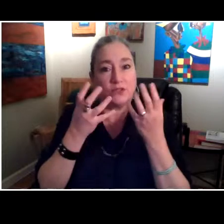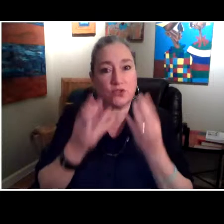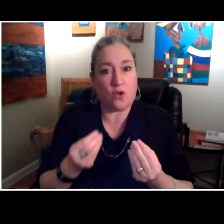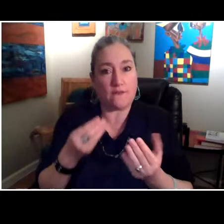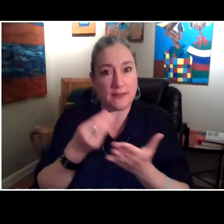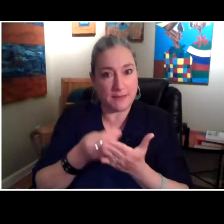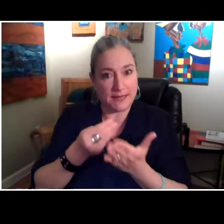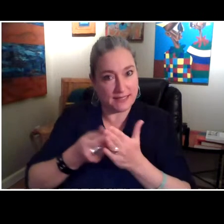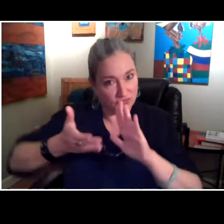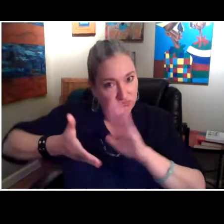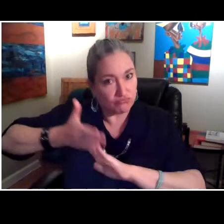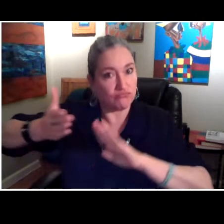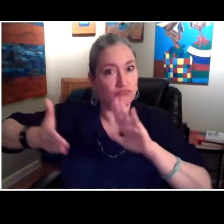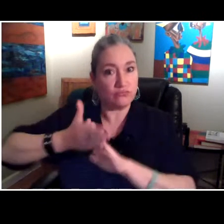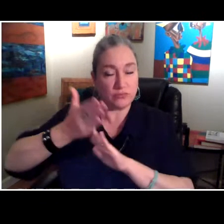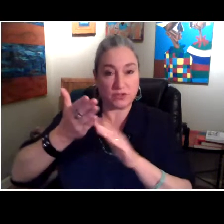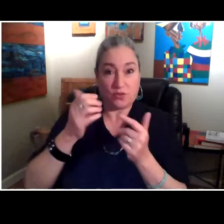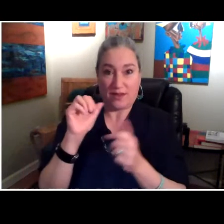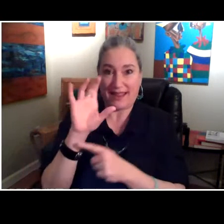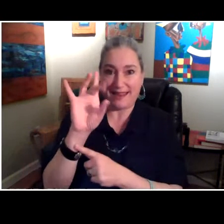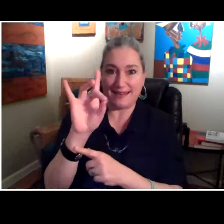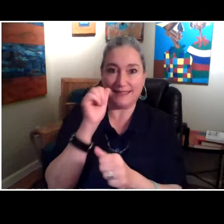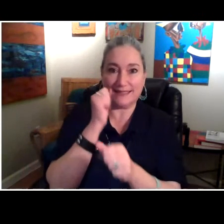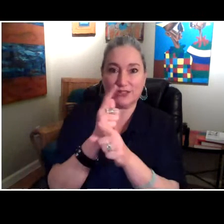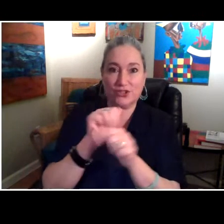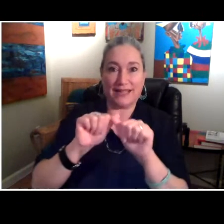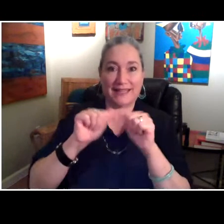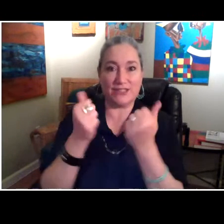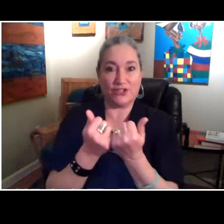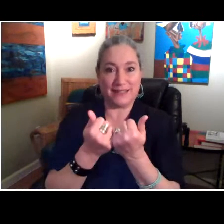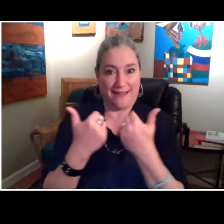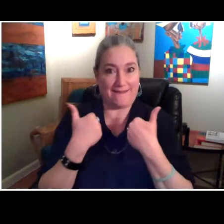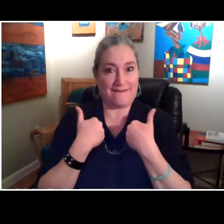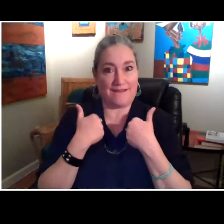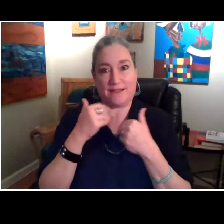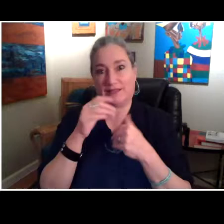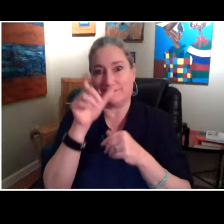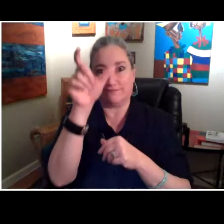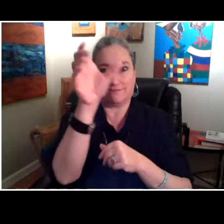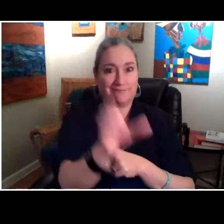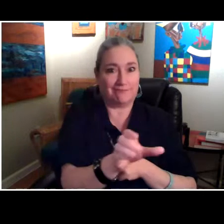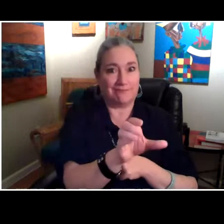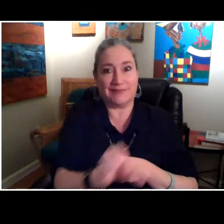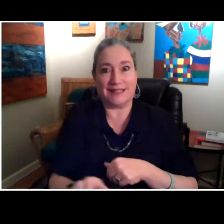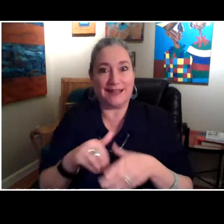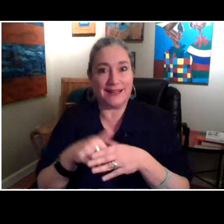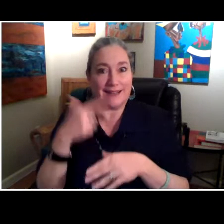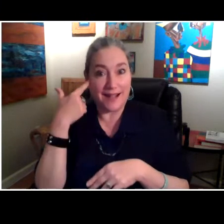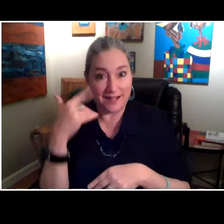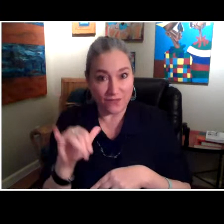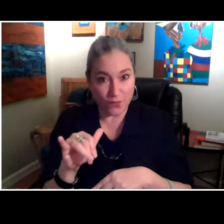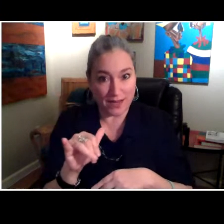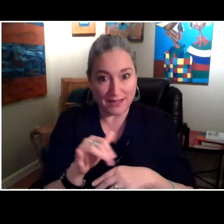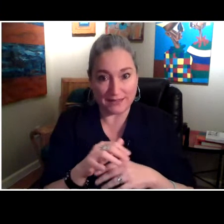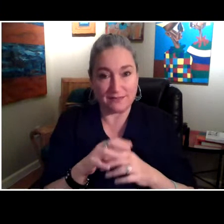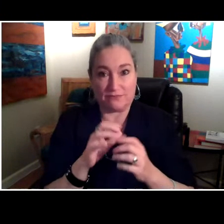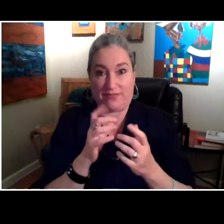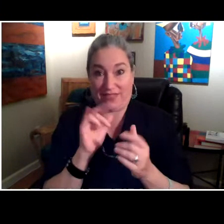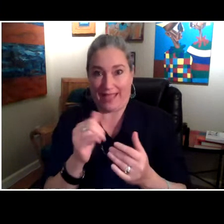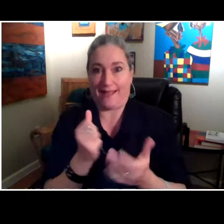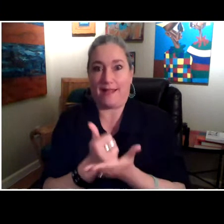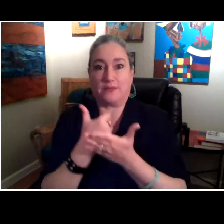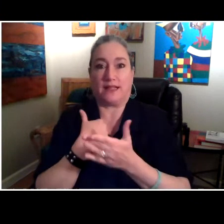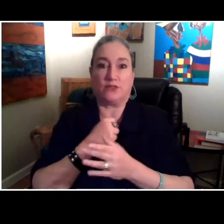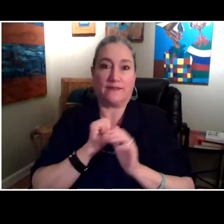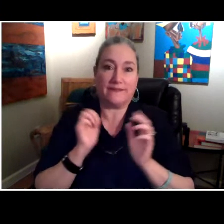fund advocacy services and no longer have to get by with soft money and